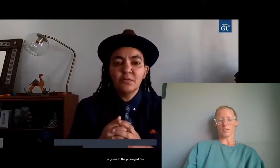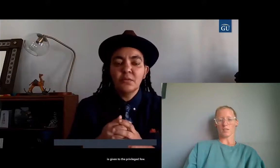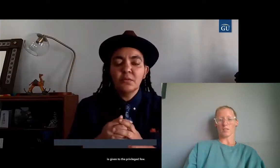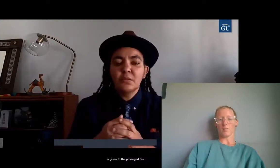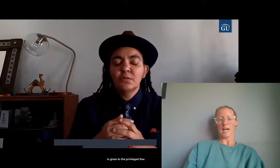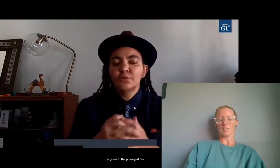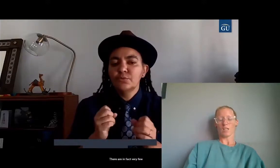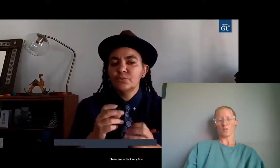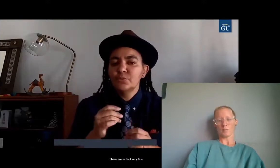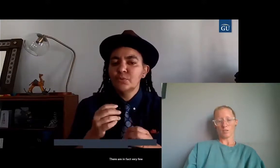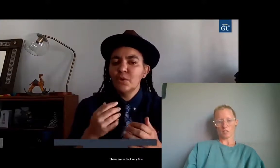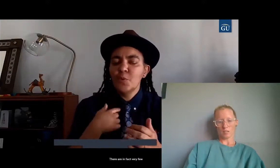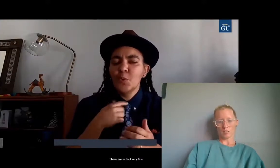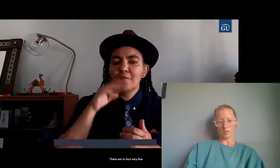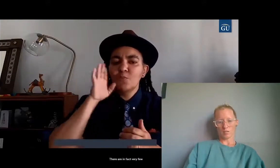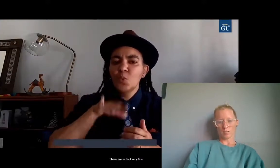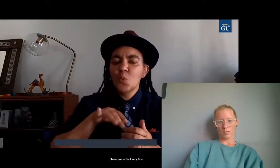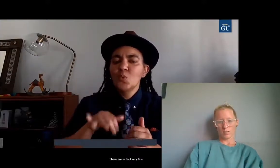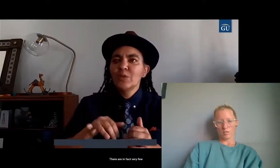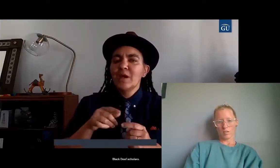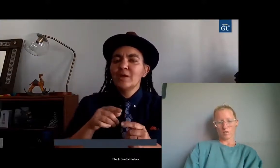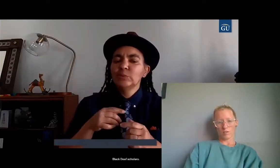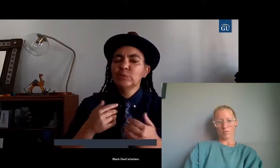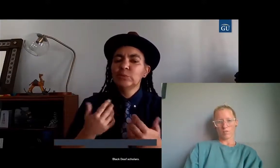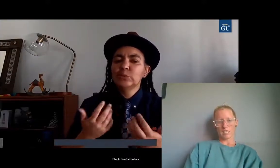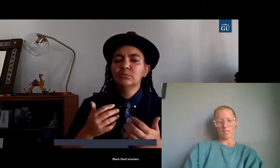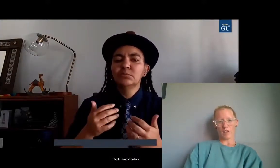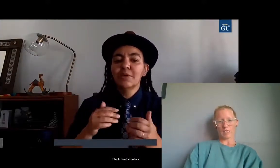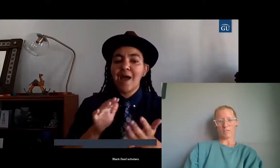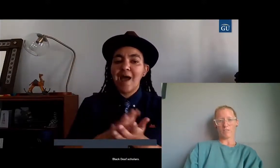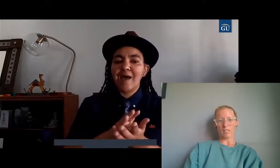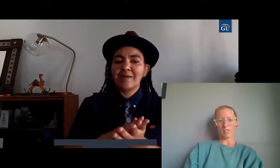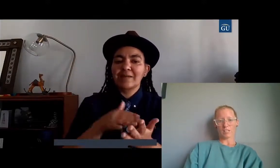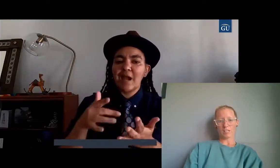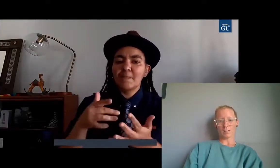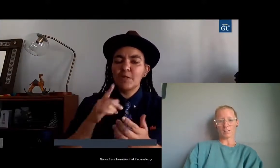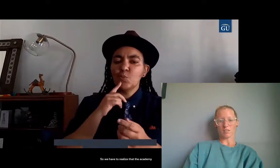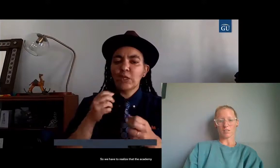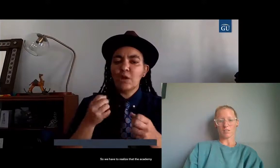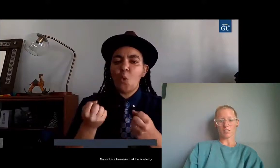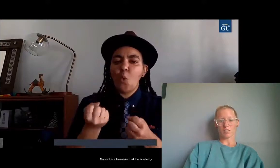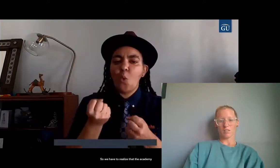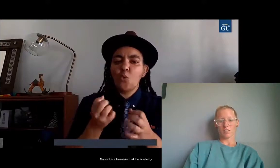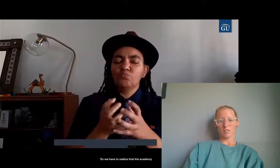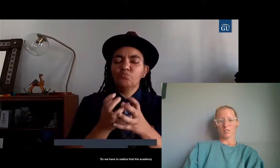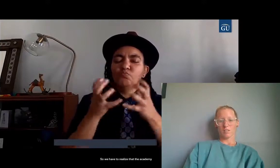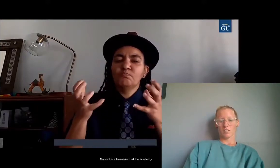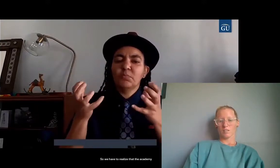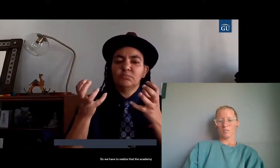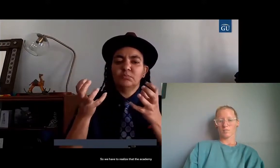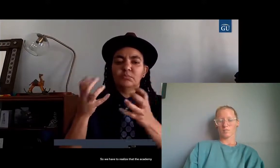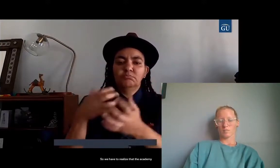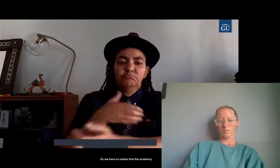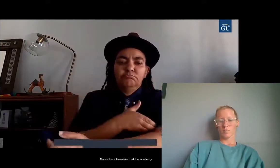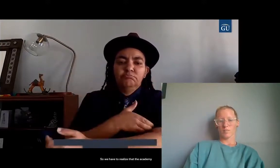deaf community. There, in fact, very little